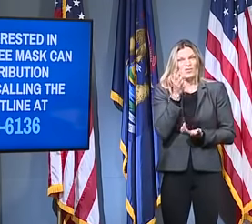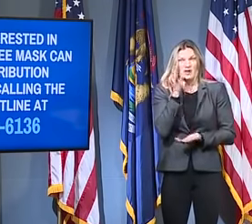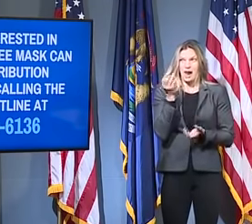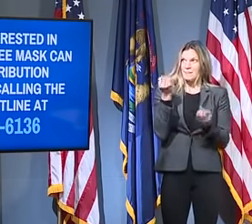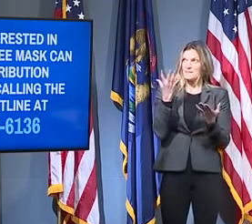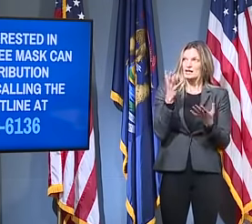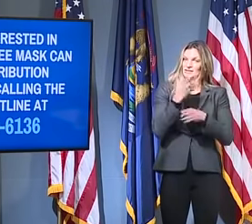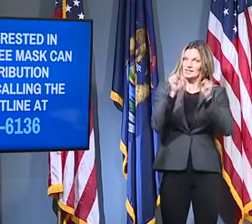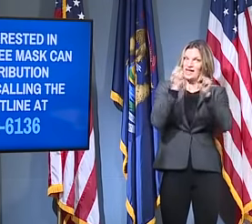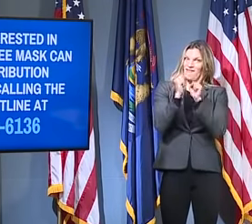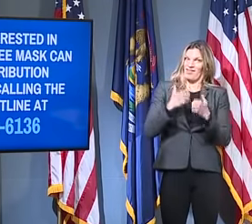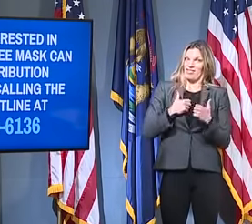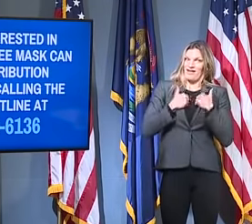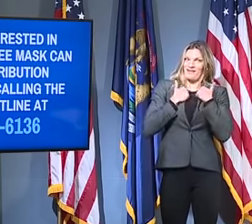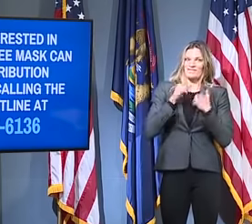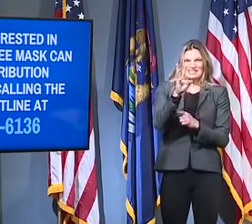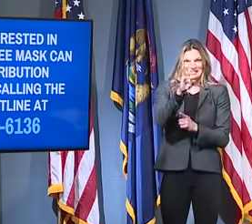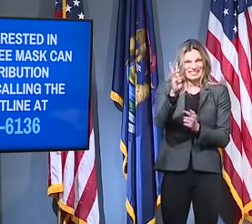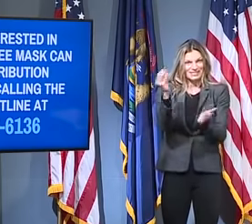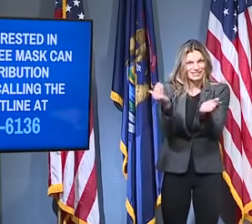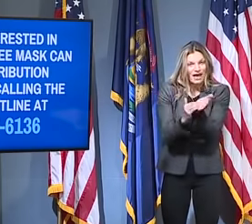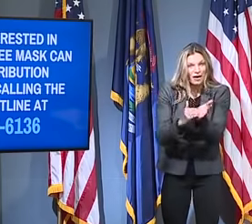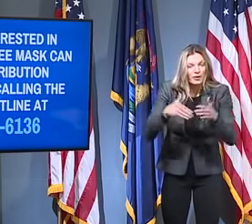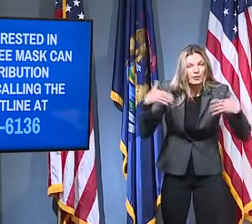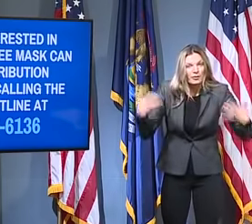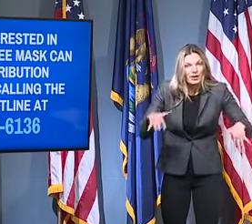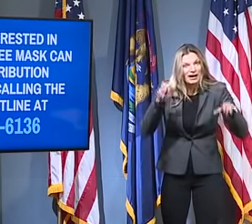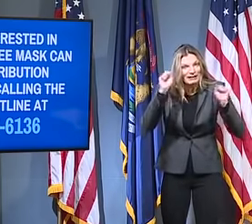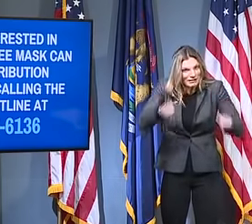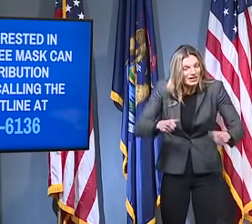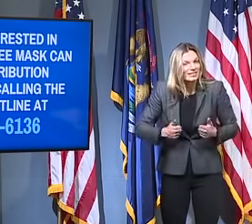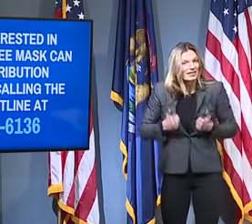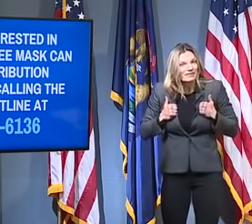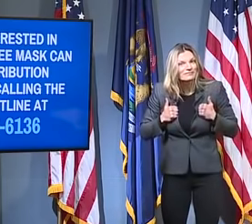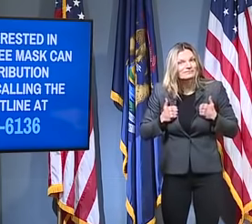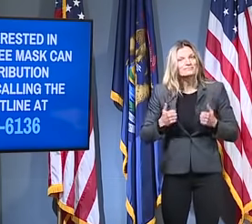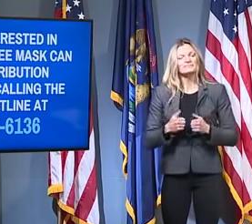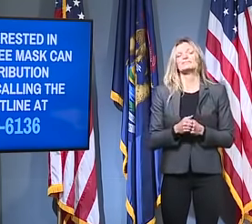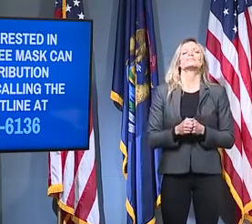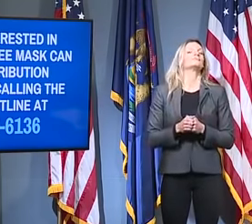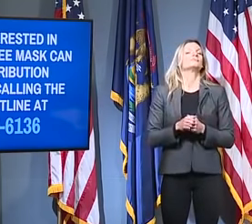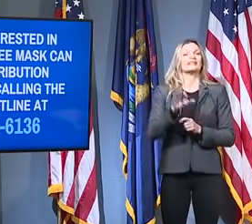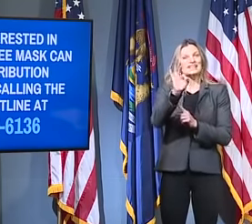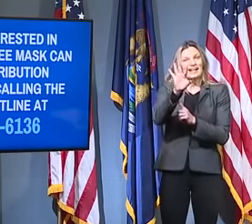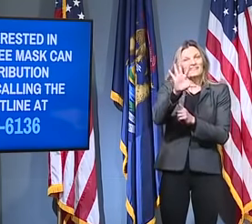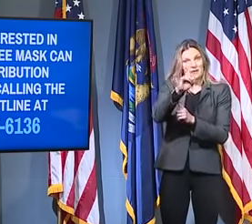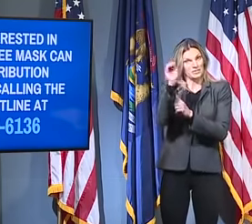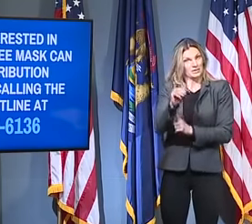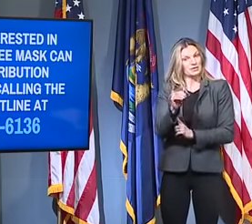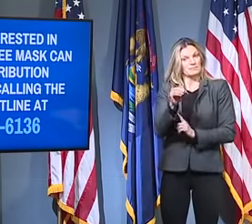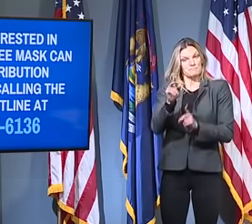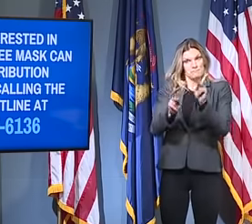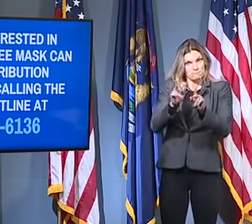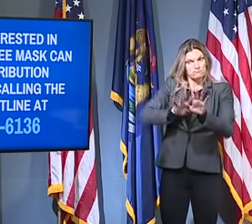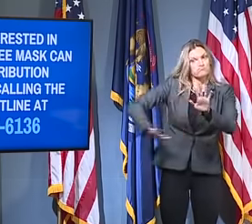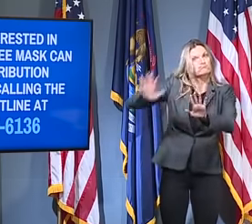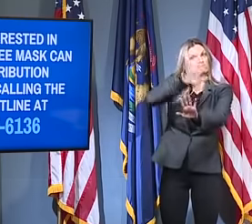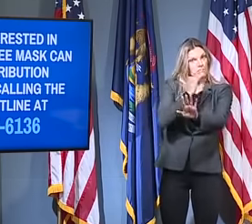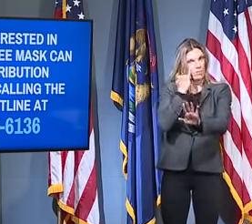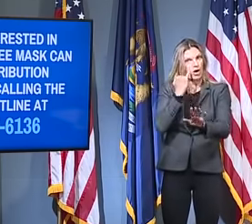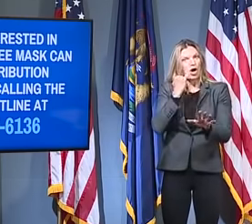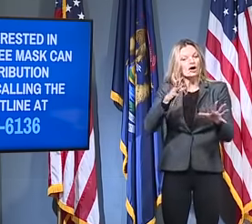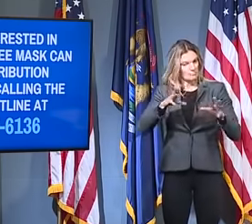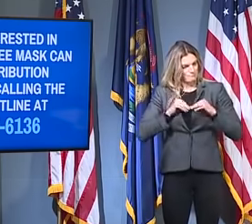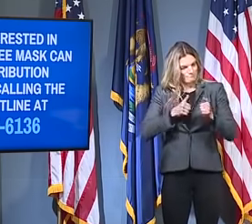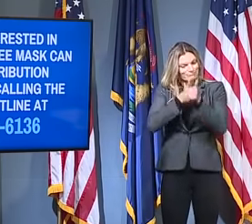66,000 American lives. According to one estimate, if 95% of Americans do this, we